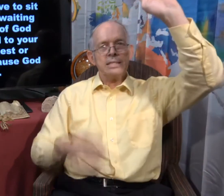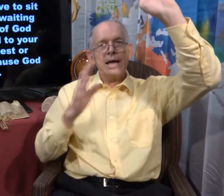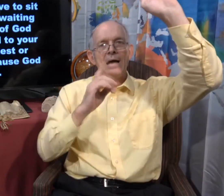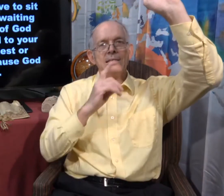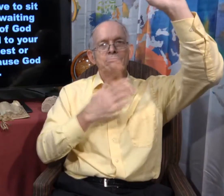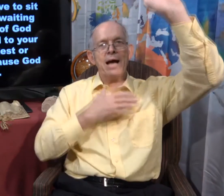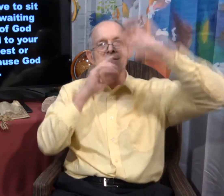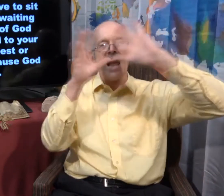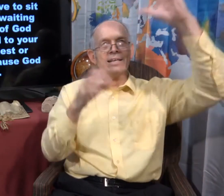God is my night.